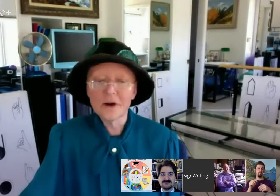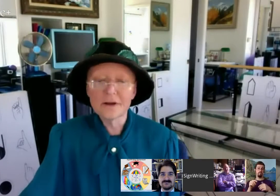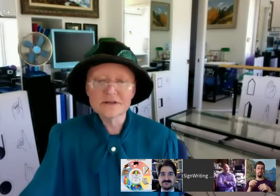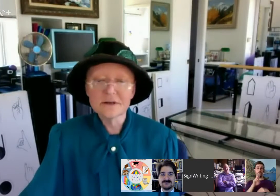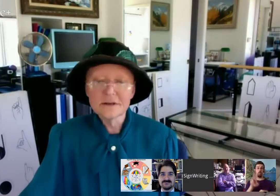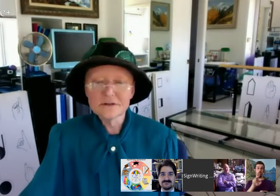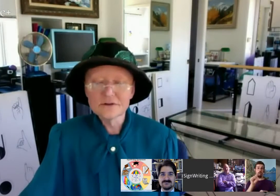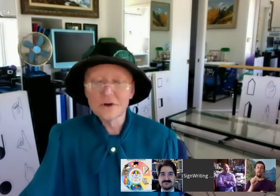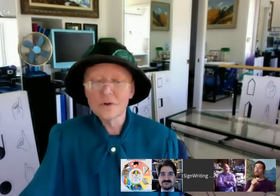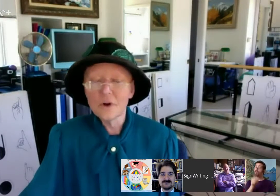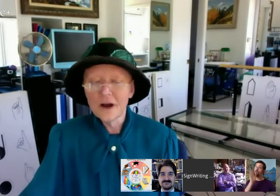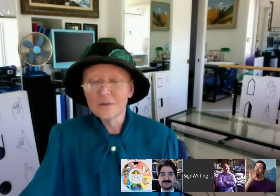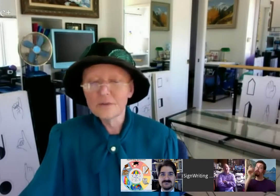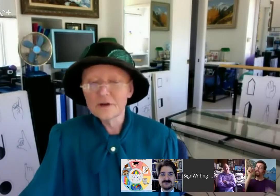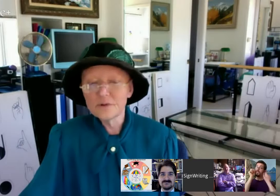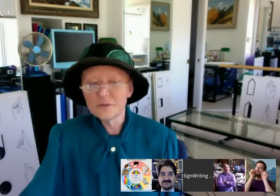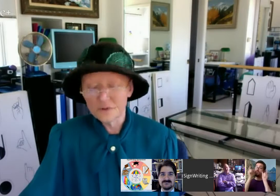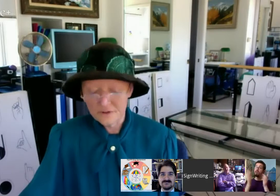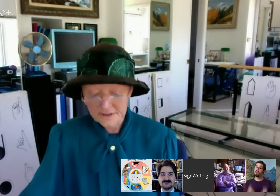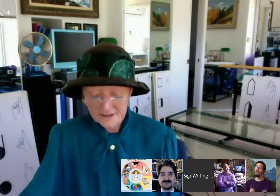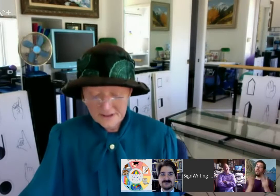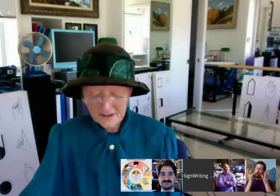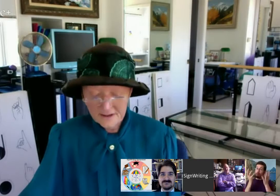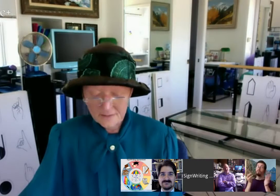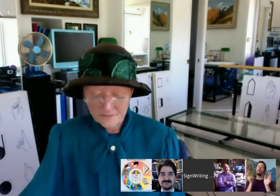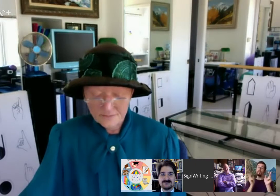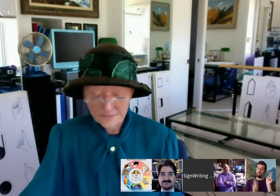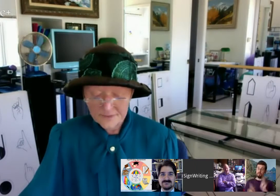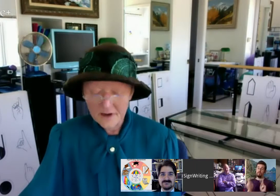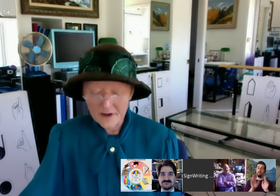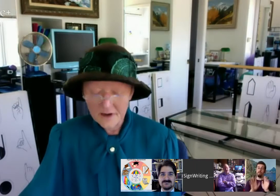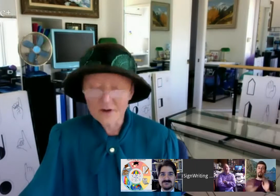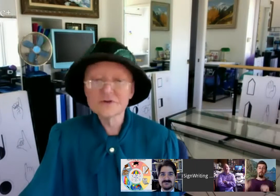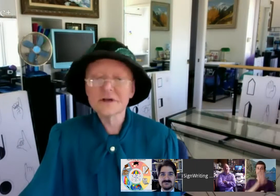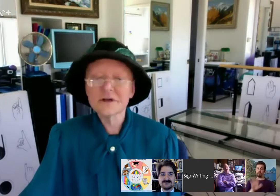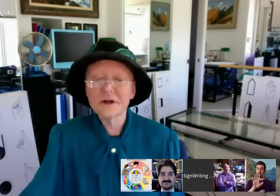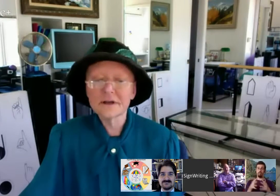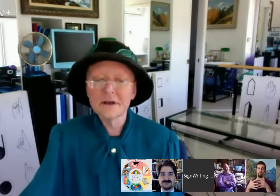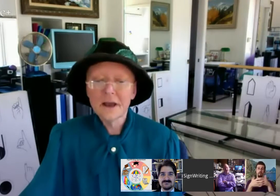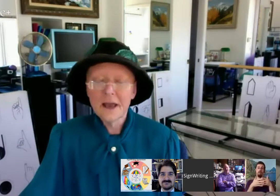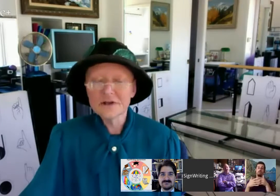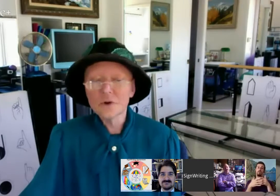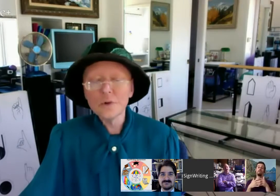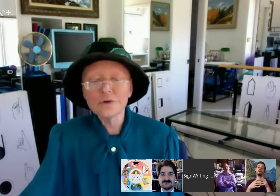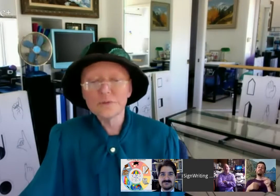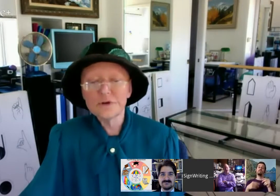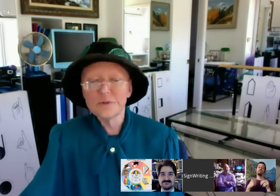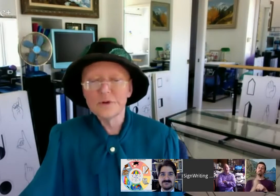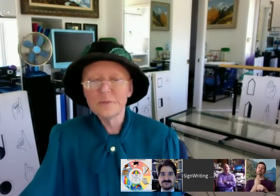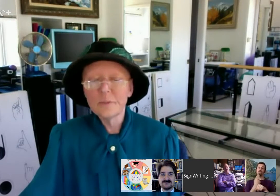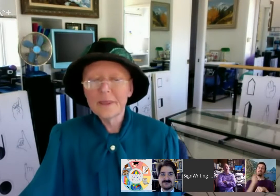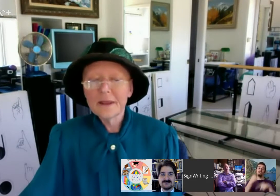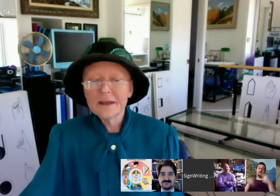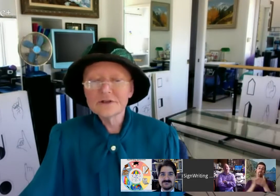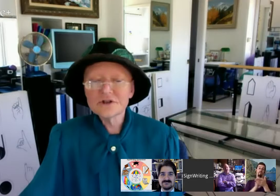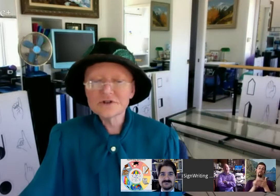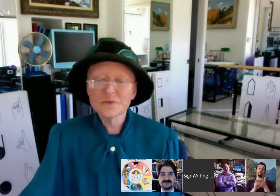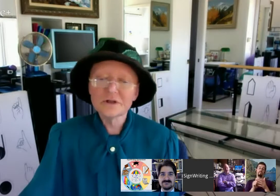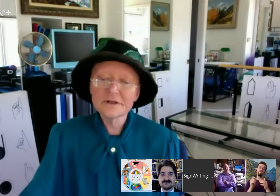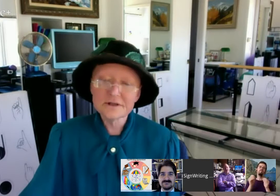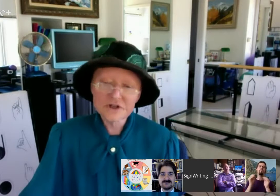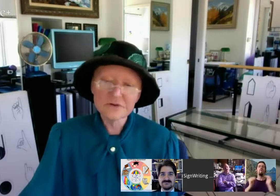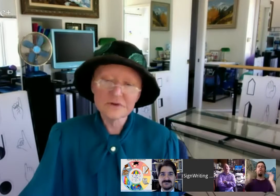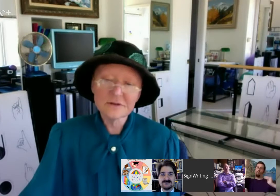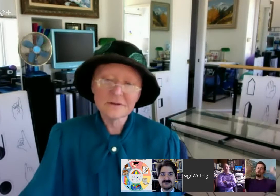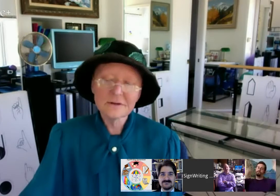would be surprised to know how many people are using SignWriting as older people.